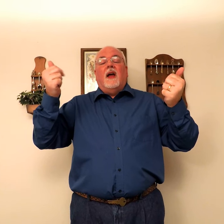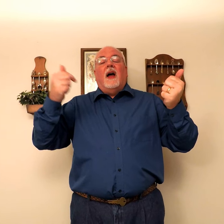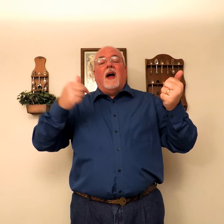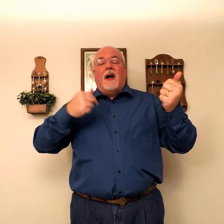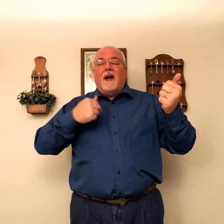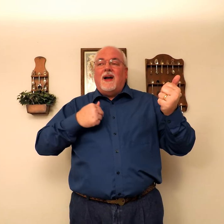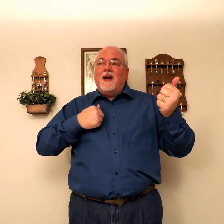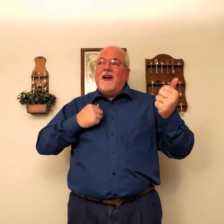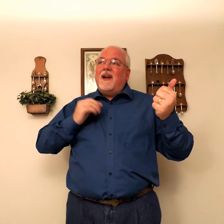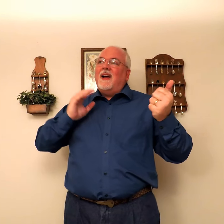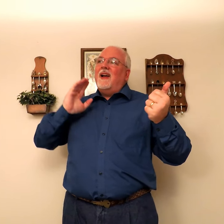gone,